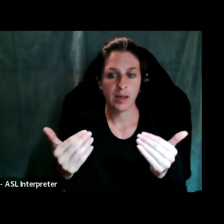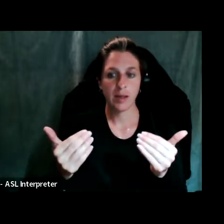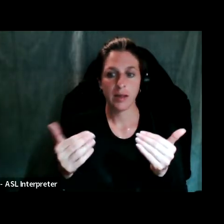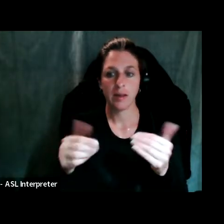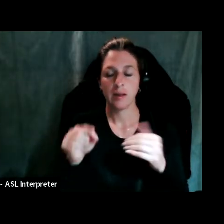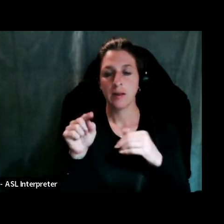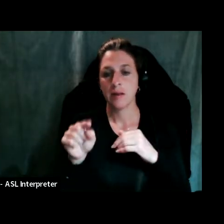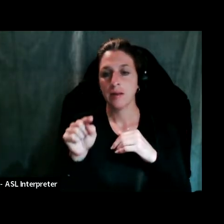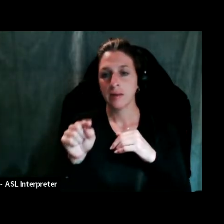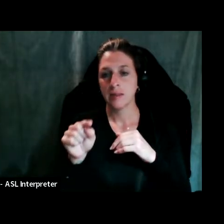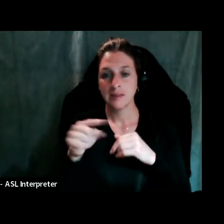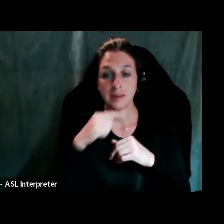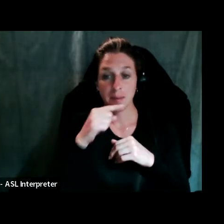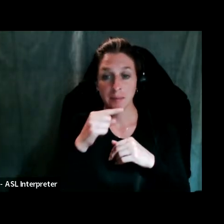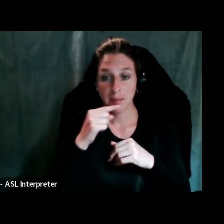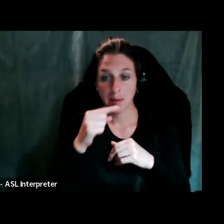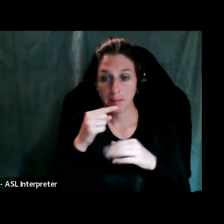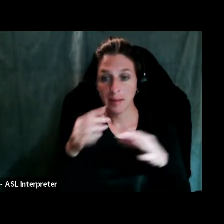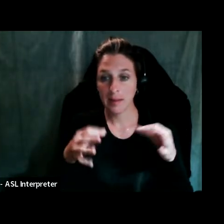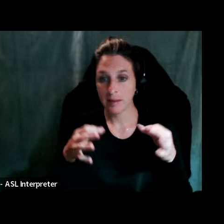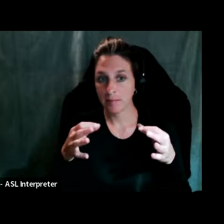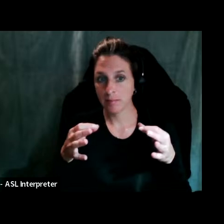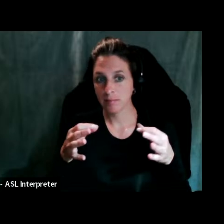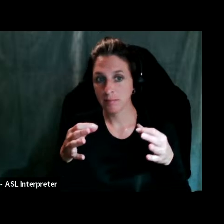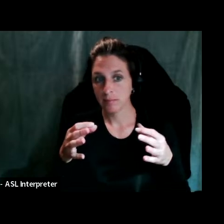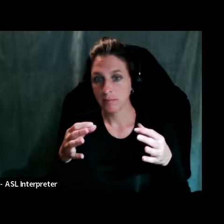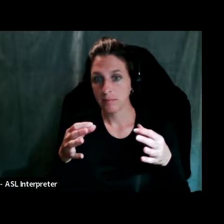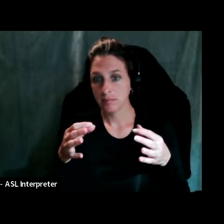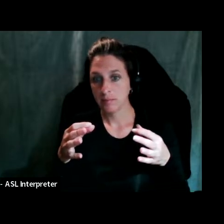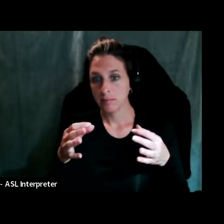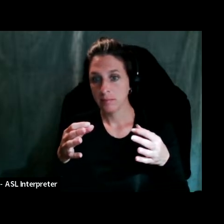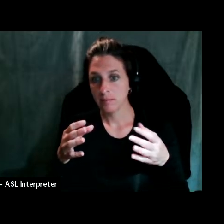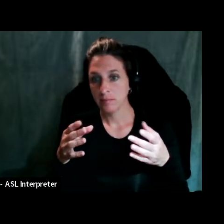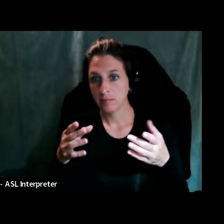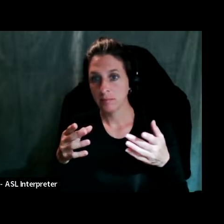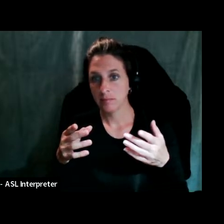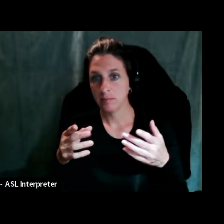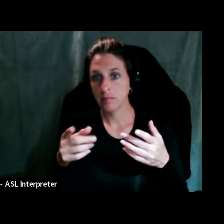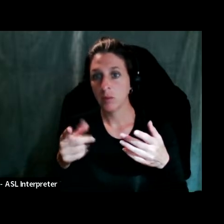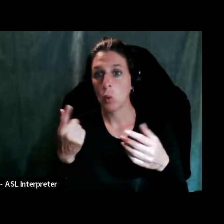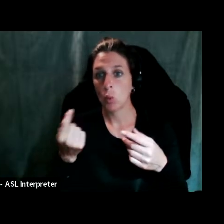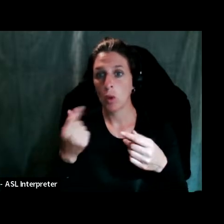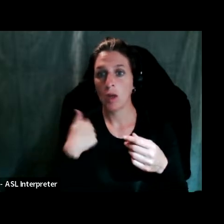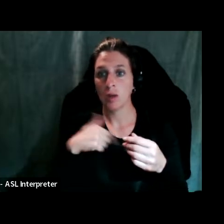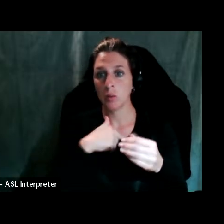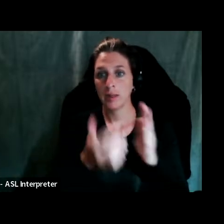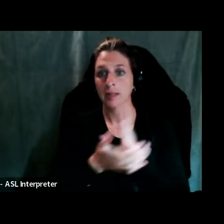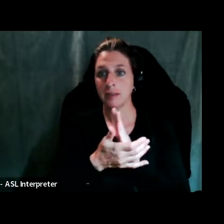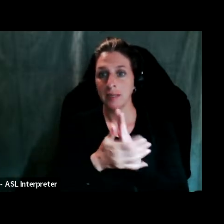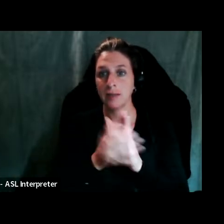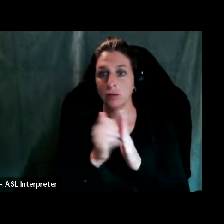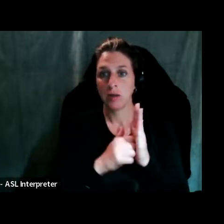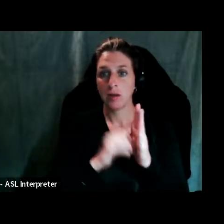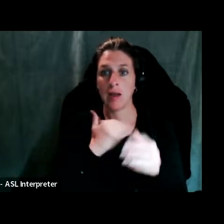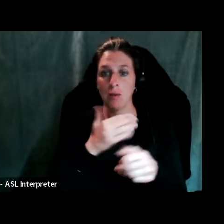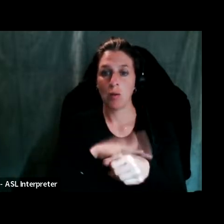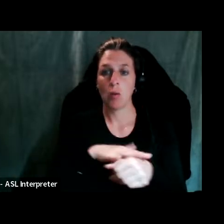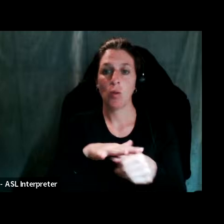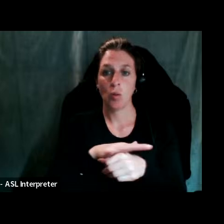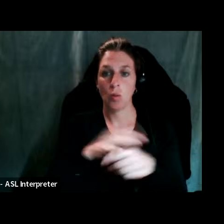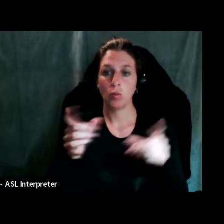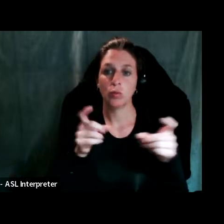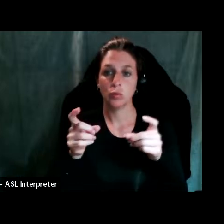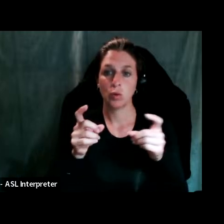a public hearing. And what we've attached to the agenda is our local control accountability